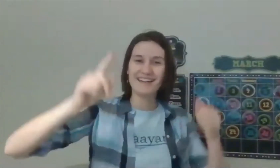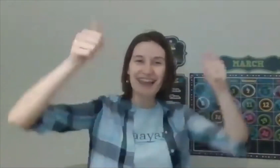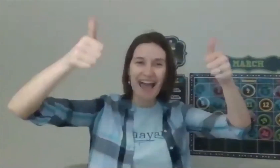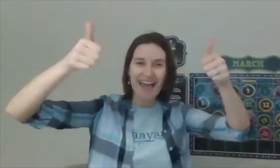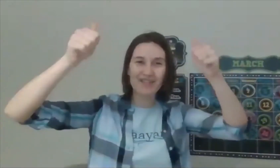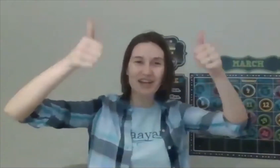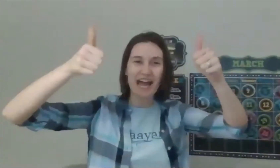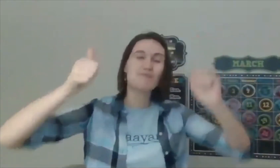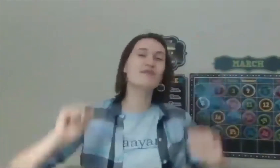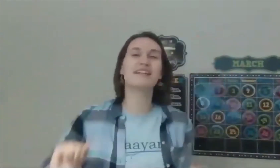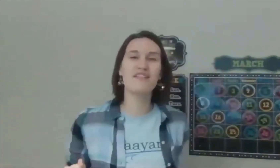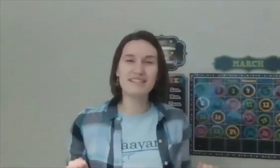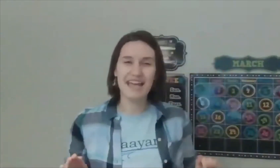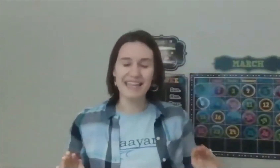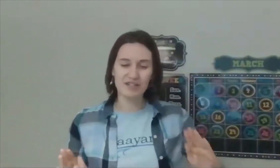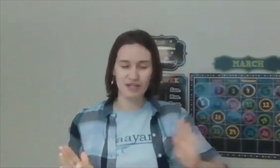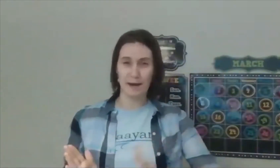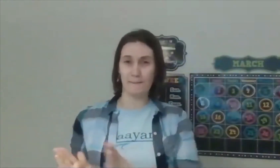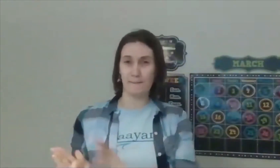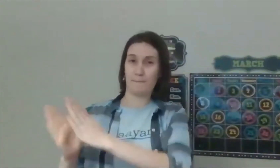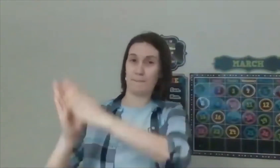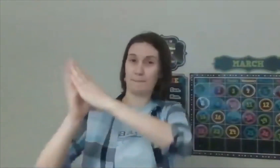How I wonder what you are. Nice job. Do another silent cheer.